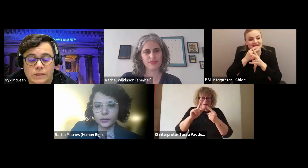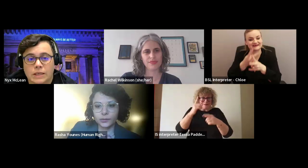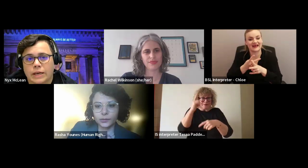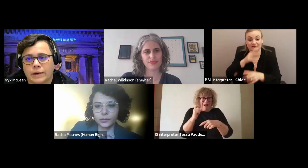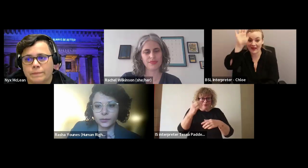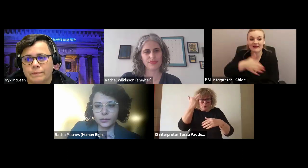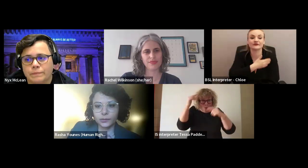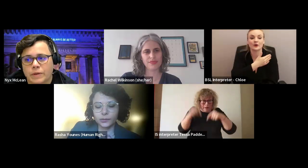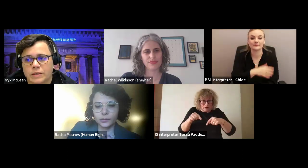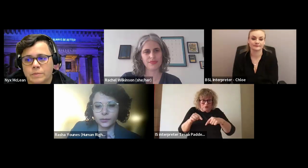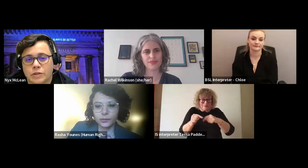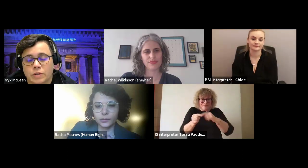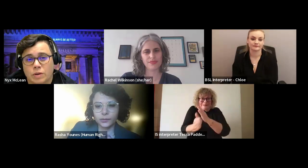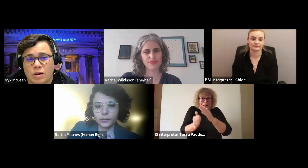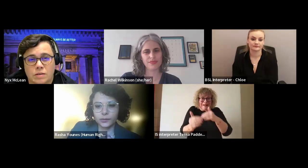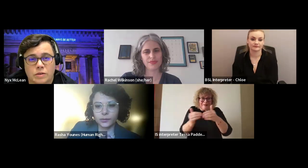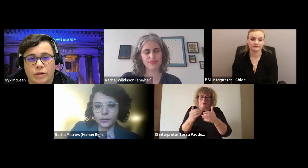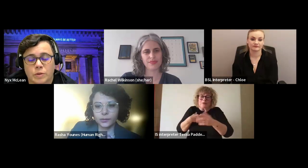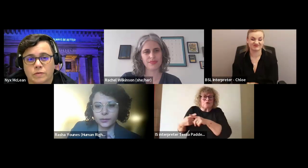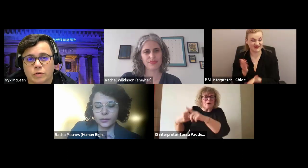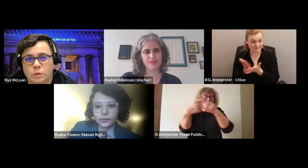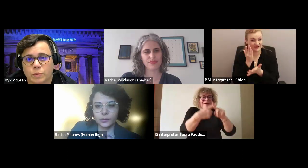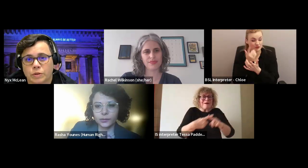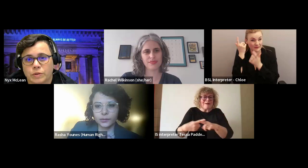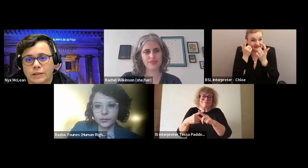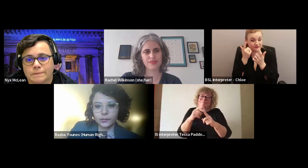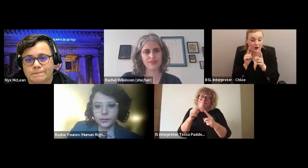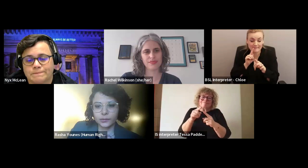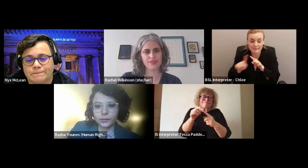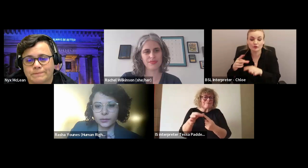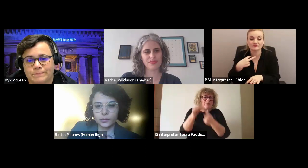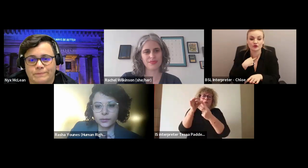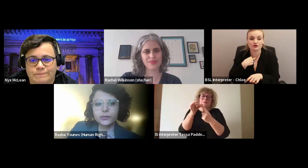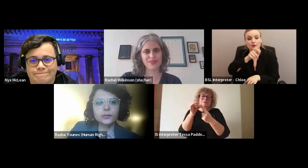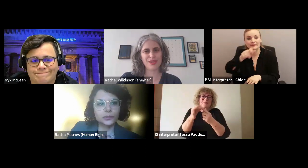everyone, and to make sure that we are considering our most vulnerable when we're doing that.